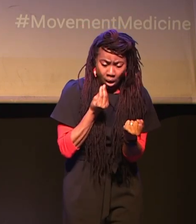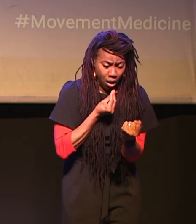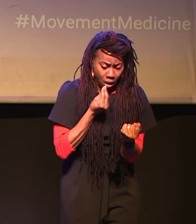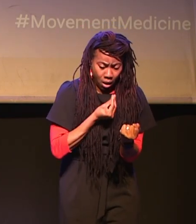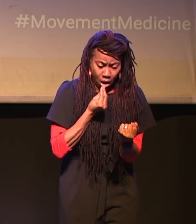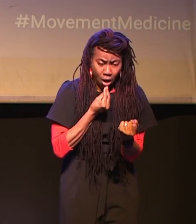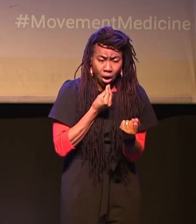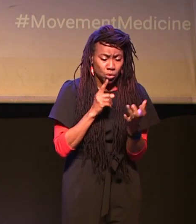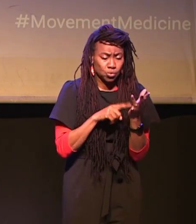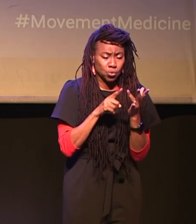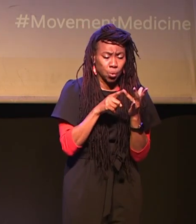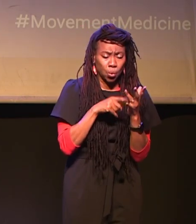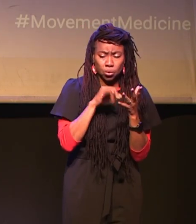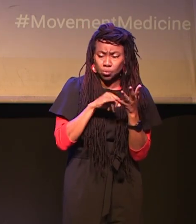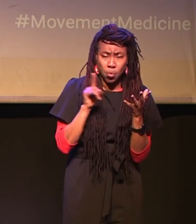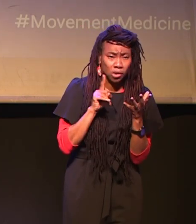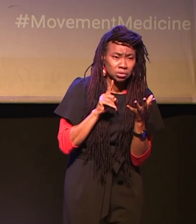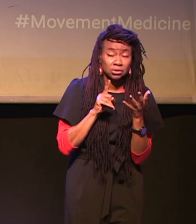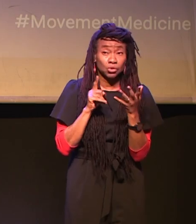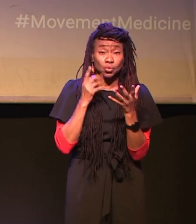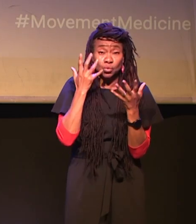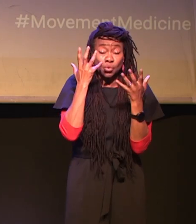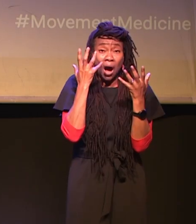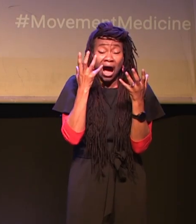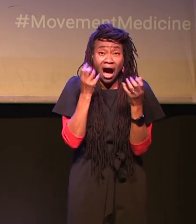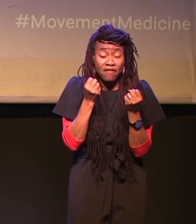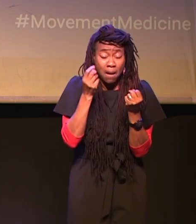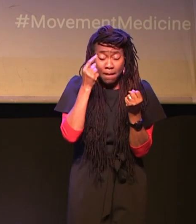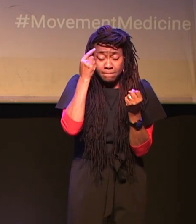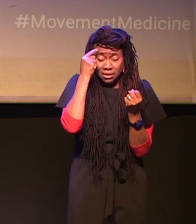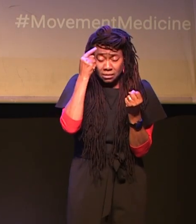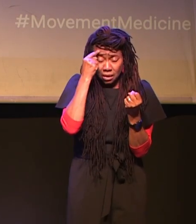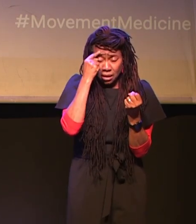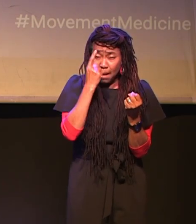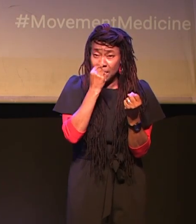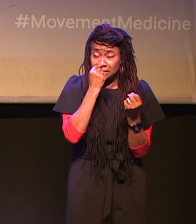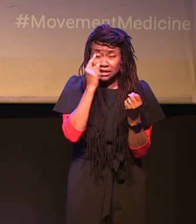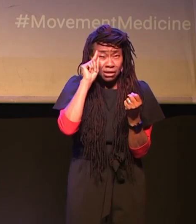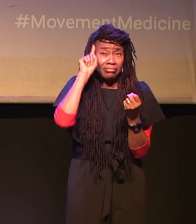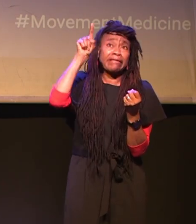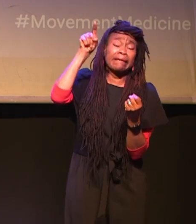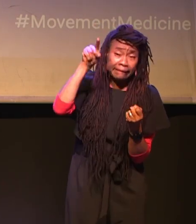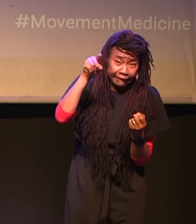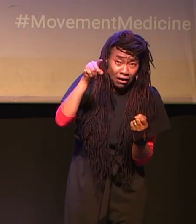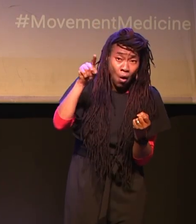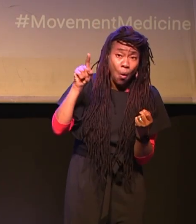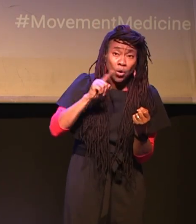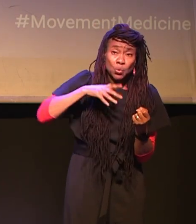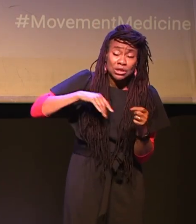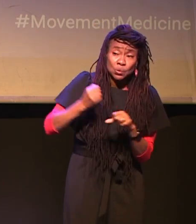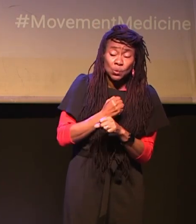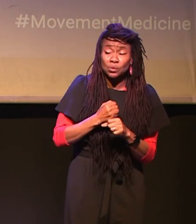about this much bandwidth for the tools at that point. You're trying to bring a lot of tools to it.